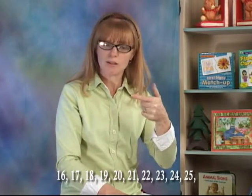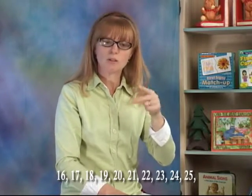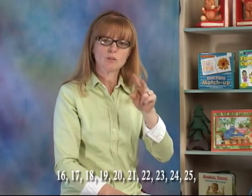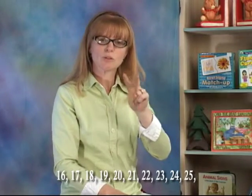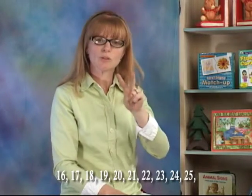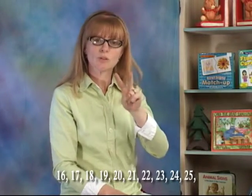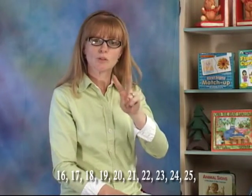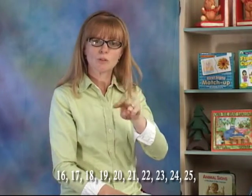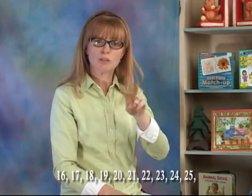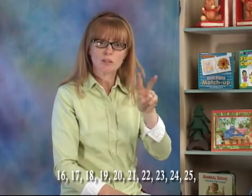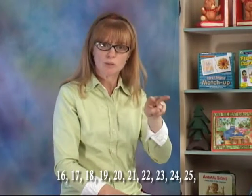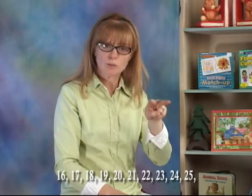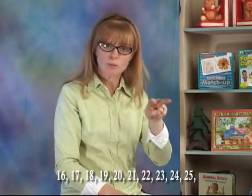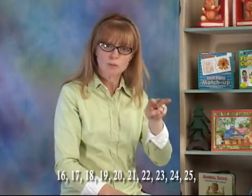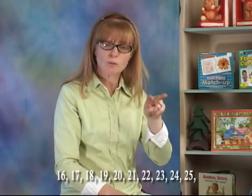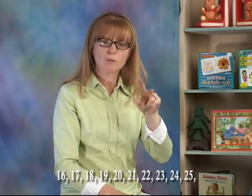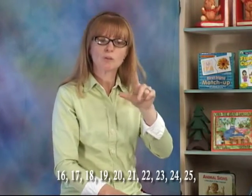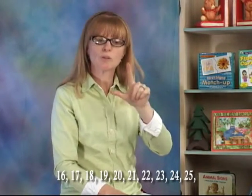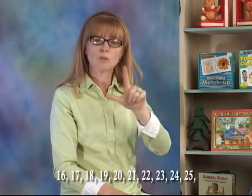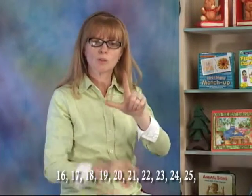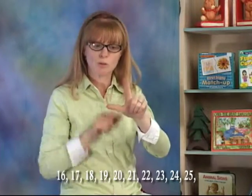21, 22,